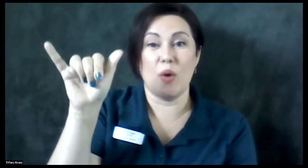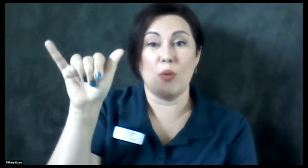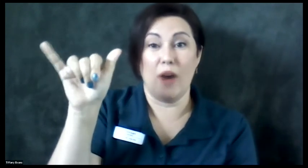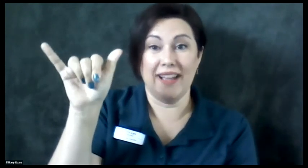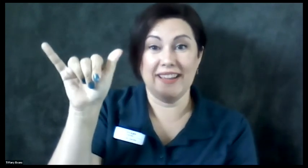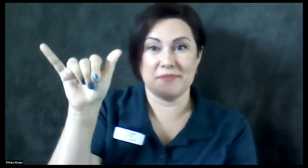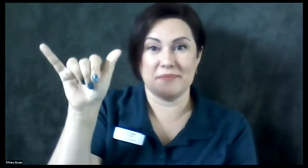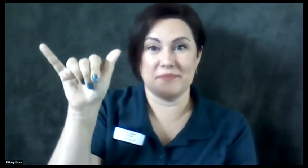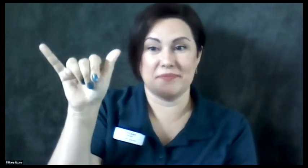Y,